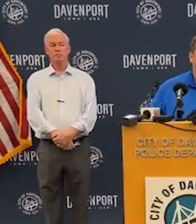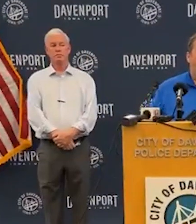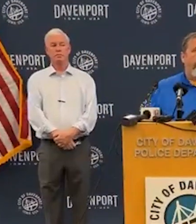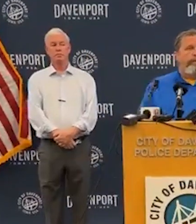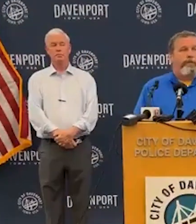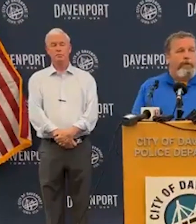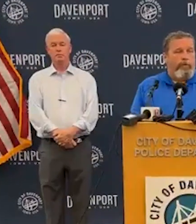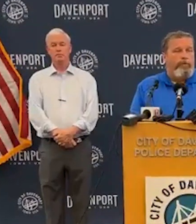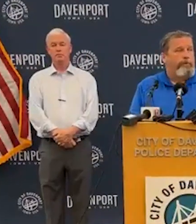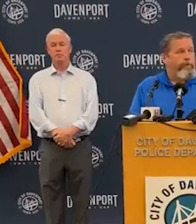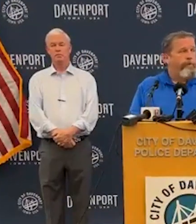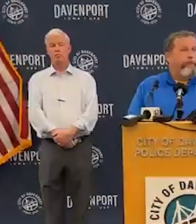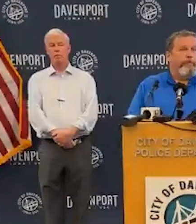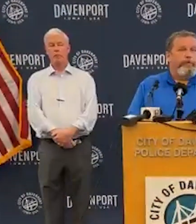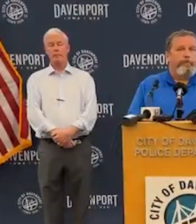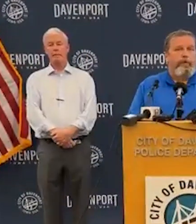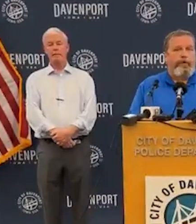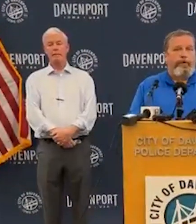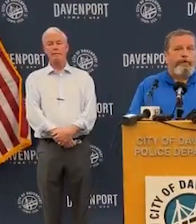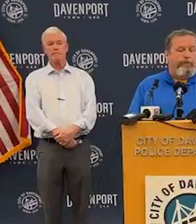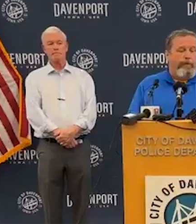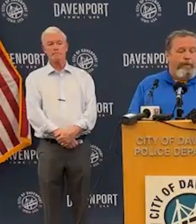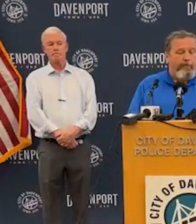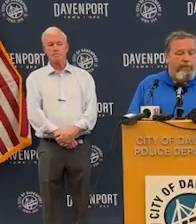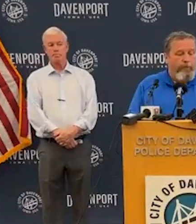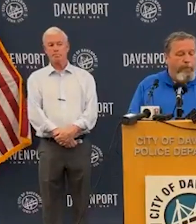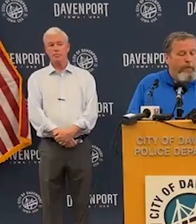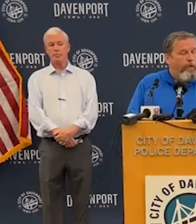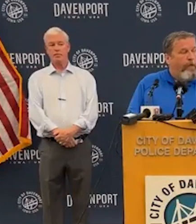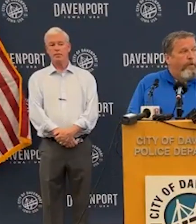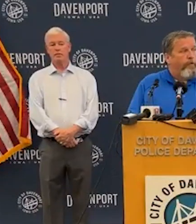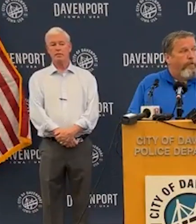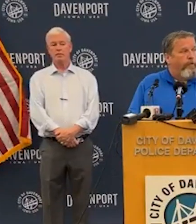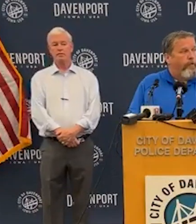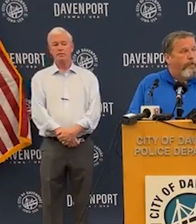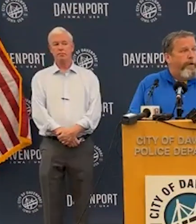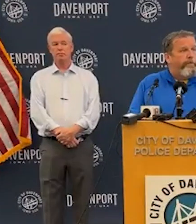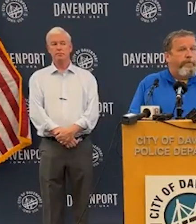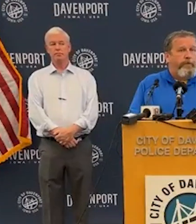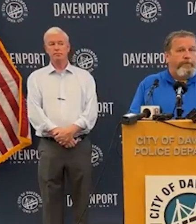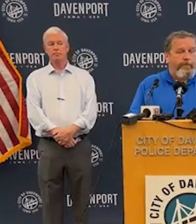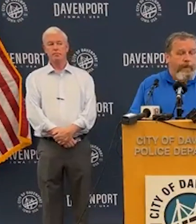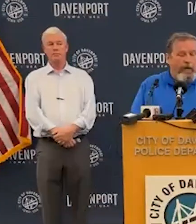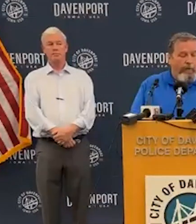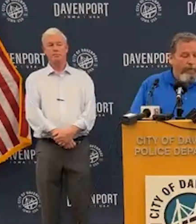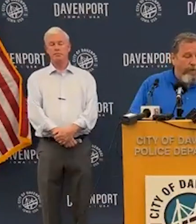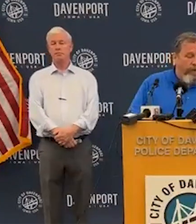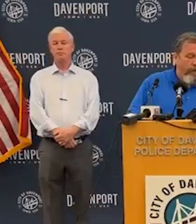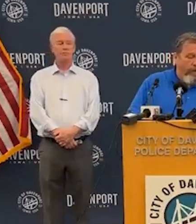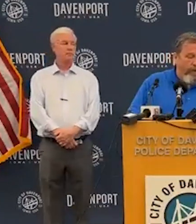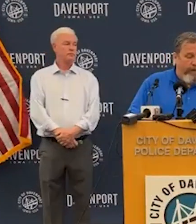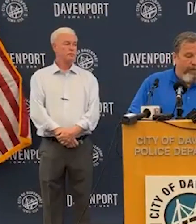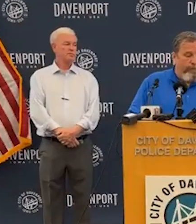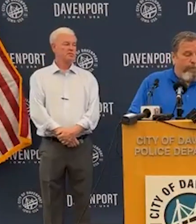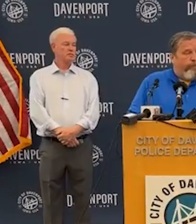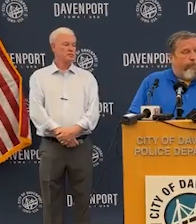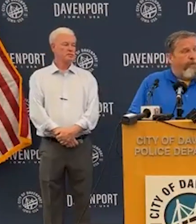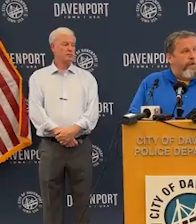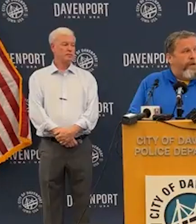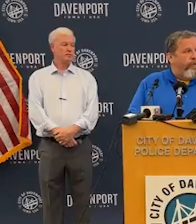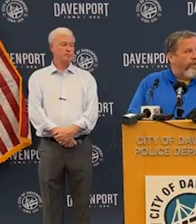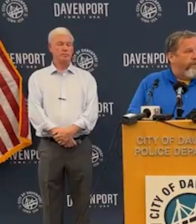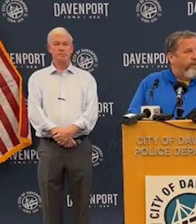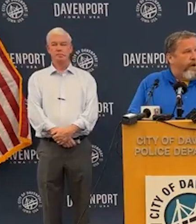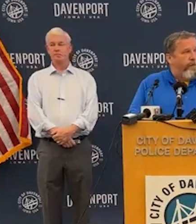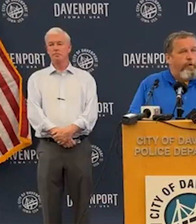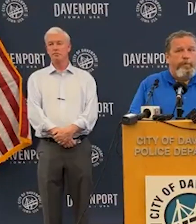Hello, Rich Oswald, Development Neighborhood Services Director for the City of Davenport. So over the past 36 hours, we have received many